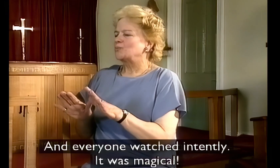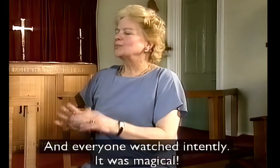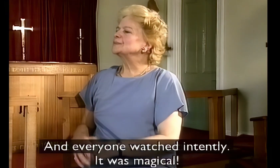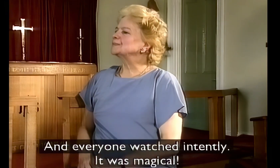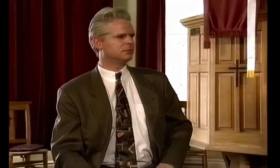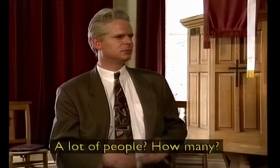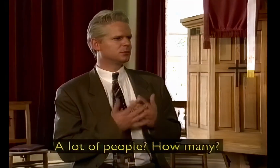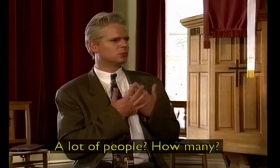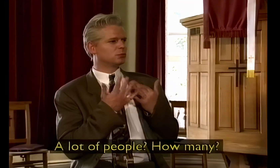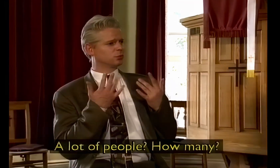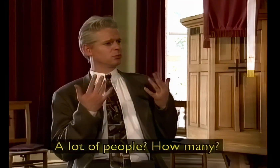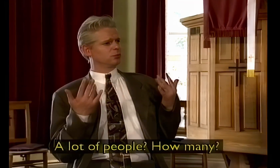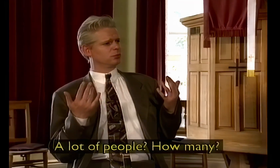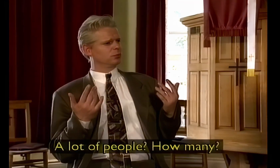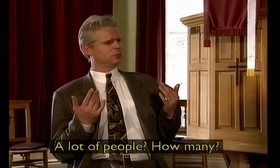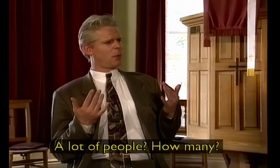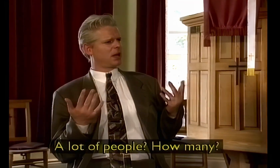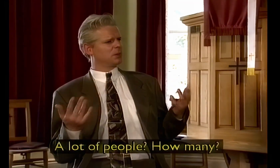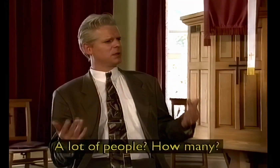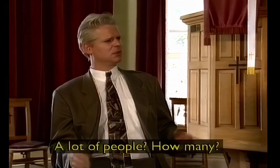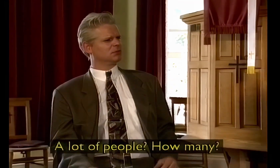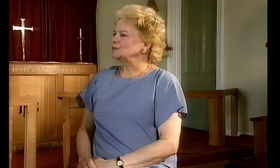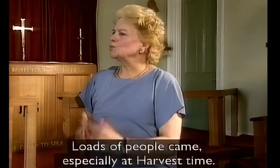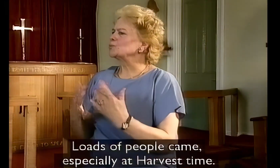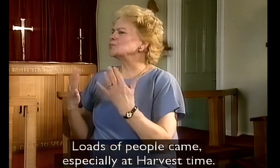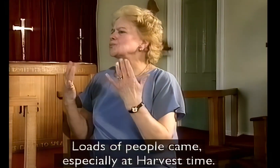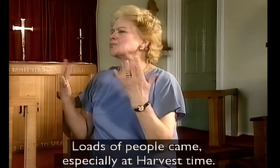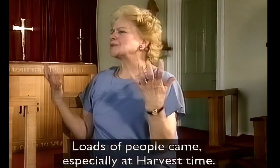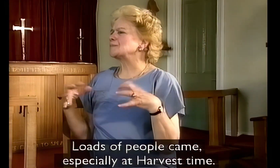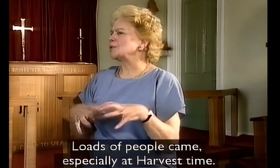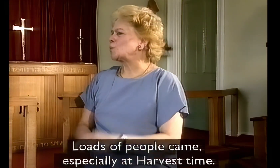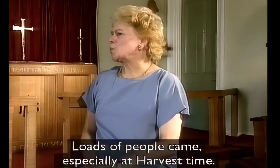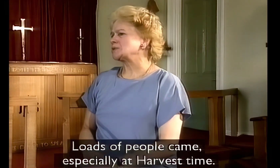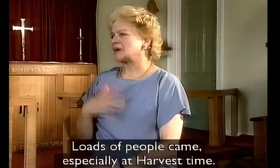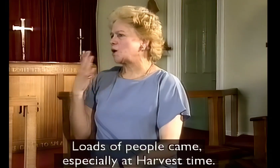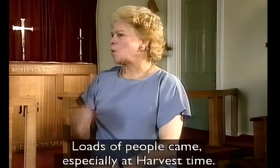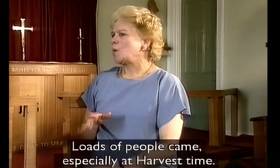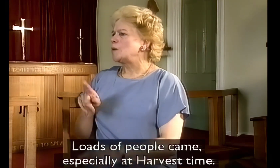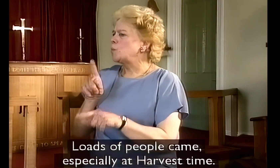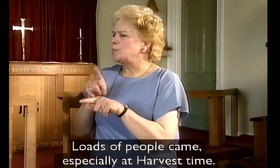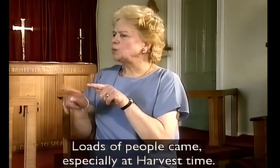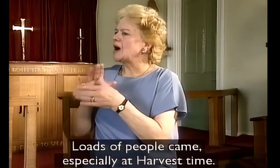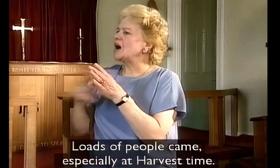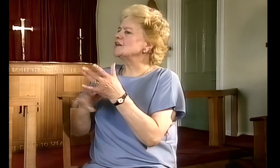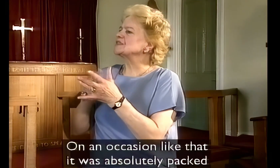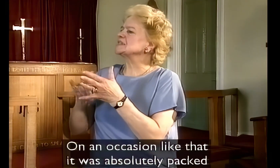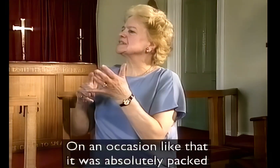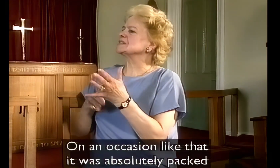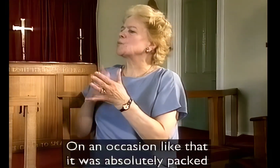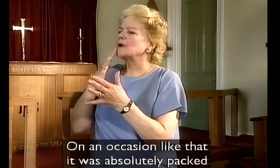was magical. Did a lot of people come? How many? Absolutely loads of people came, especially at harvest